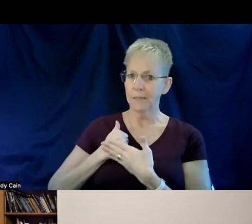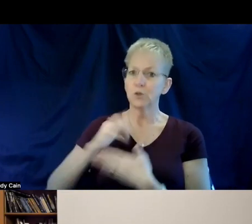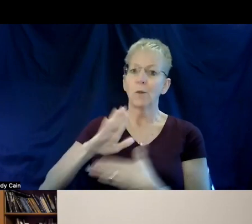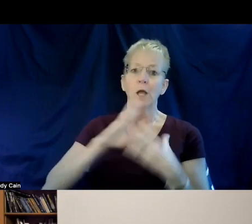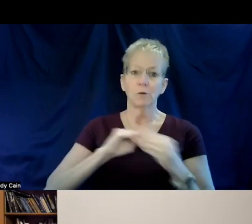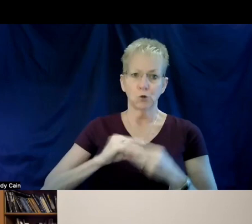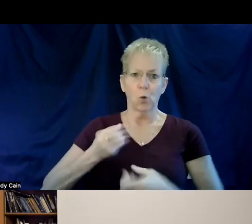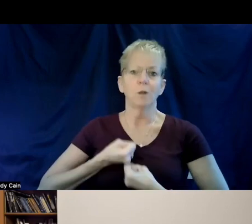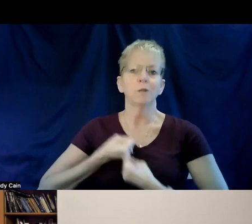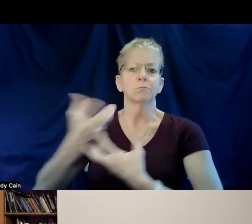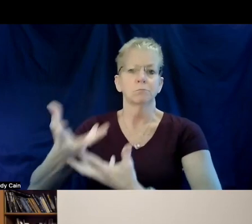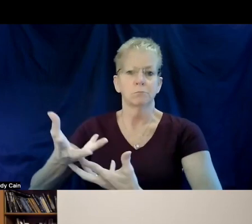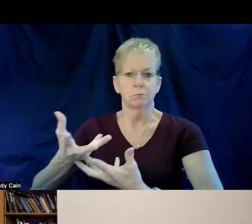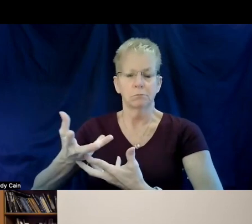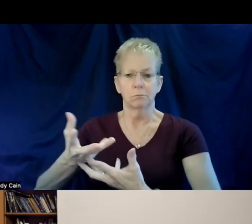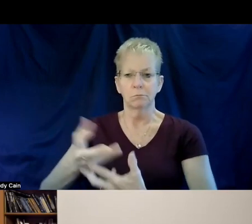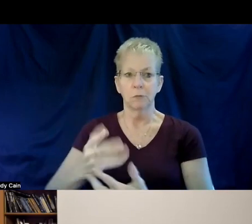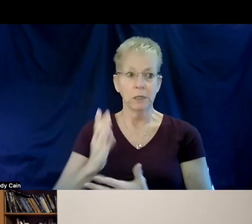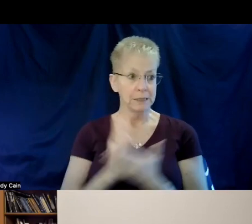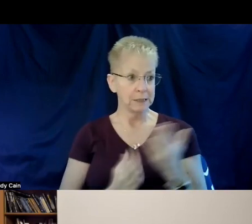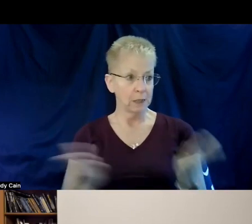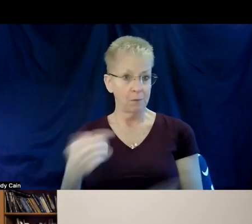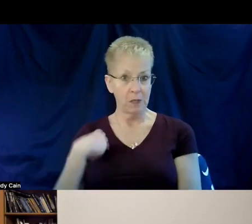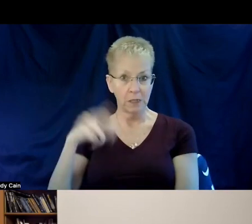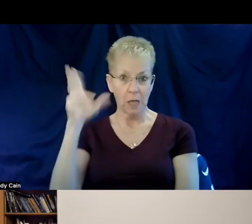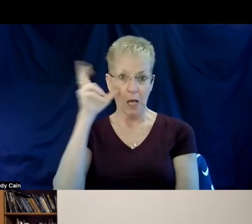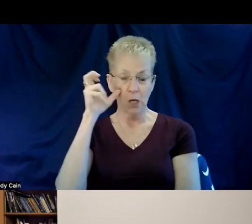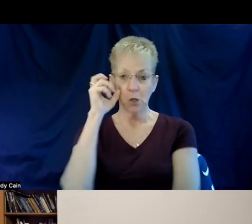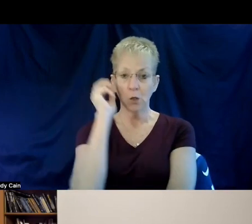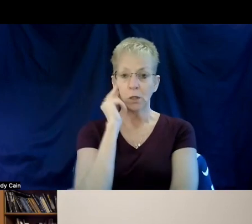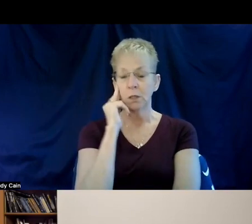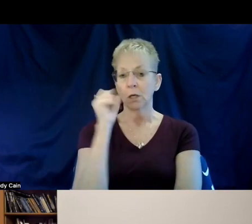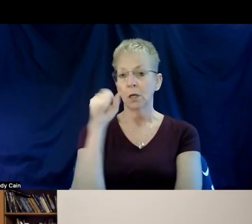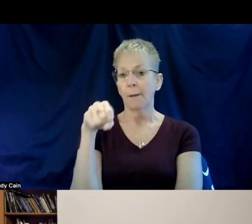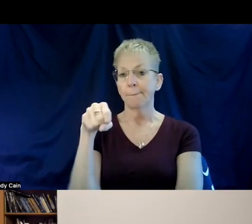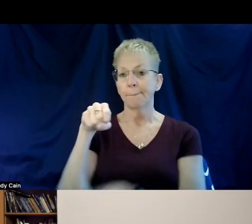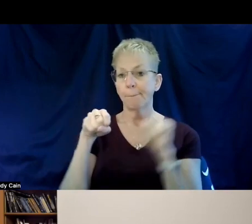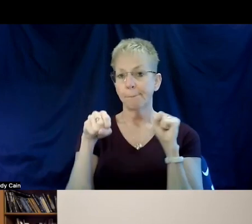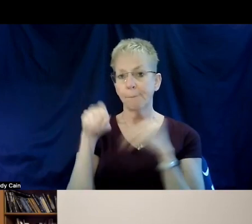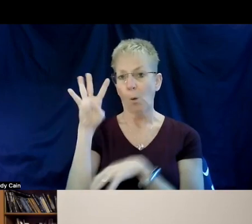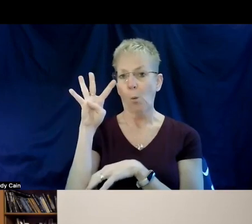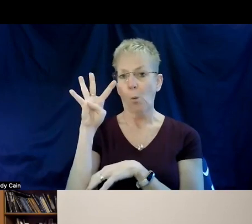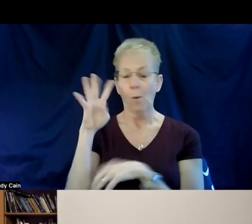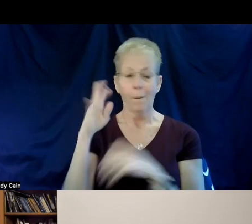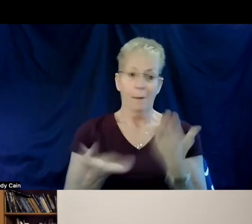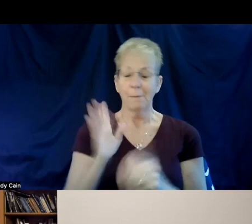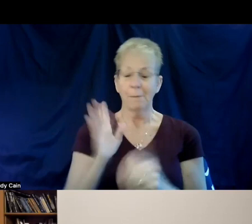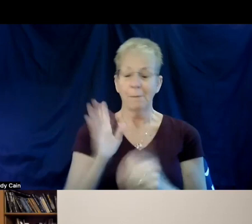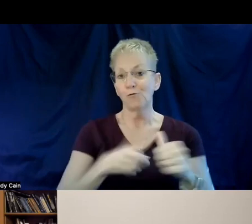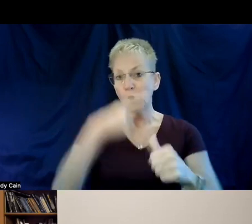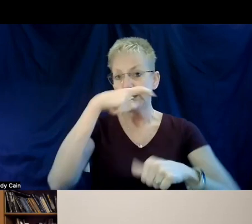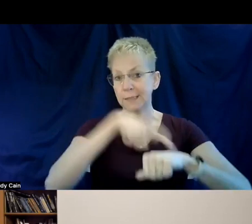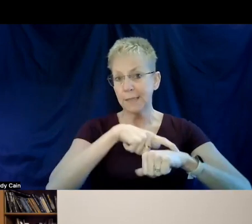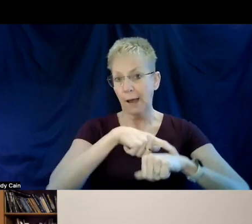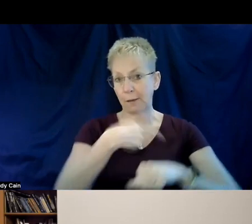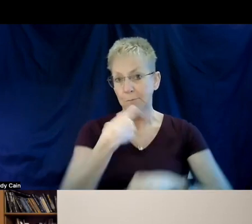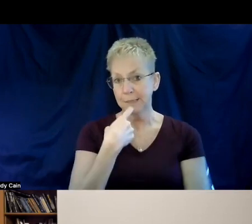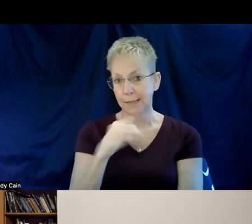And some of the things I heard was the first time they had been said ever.